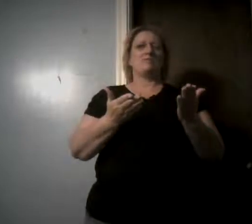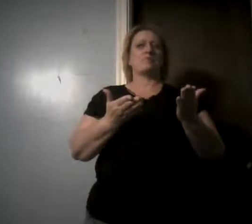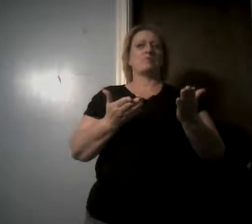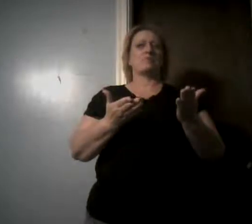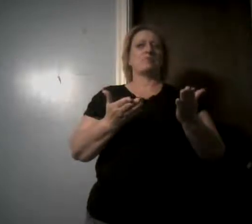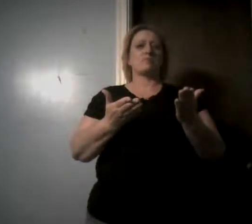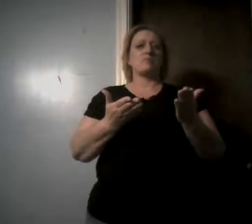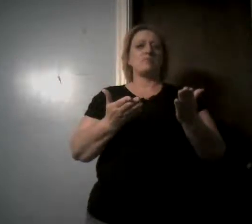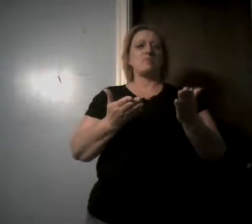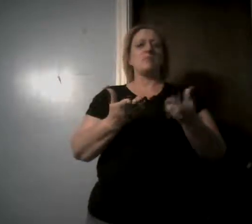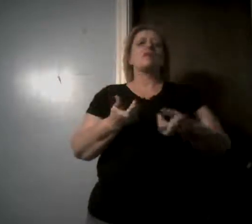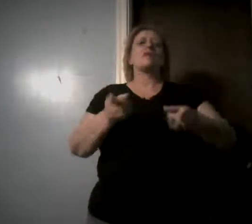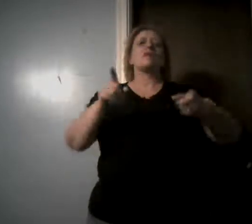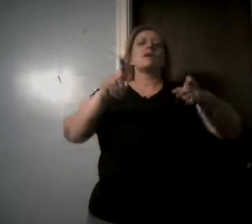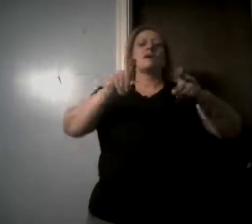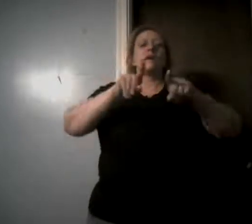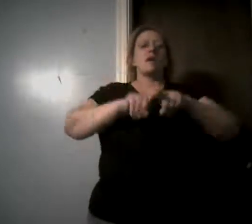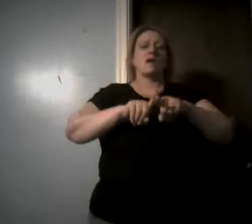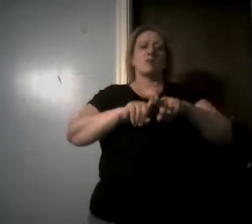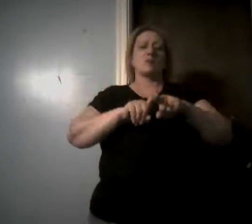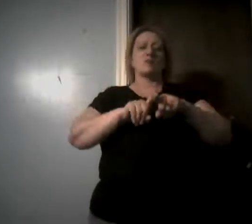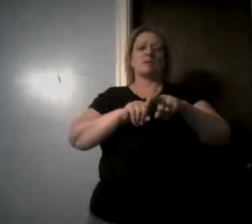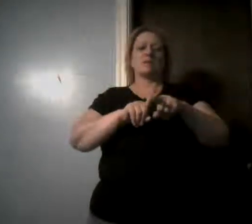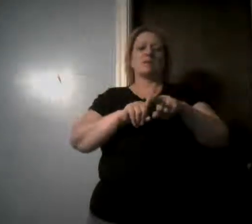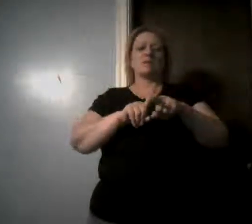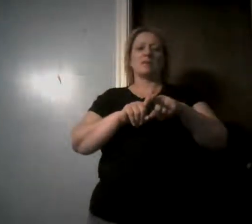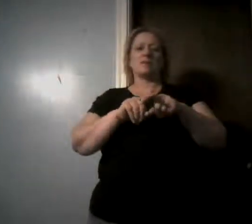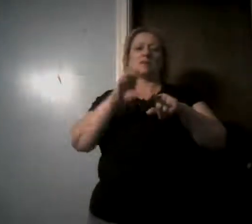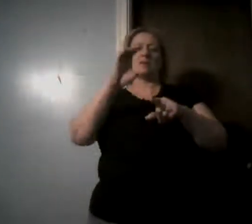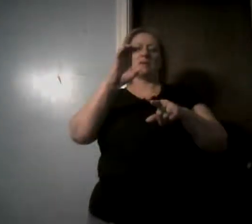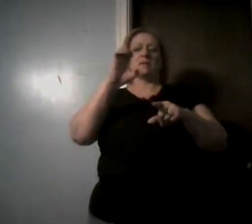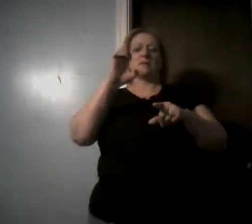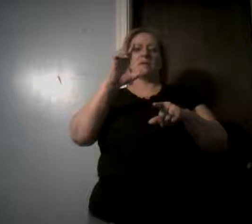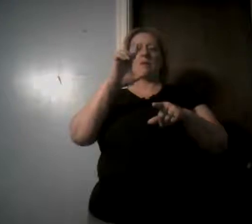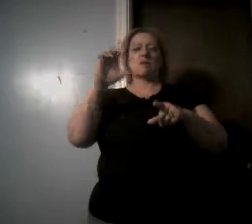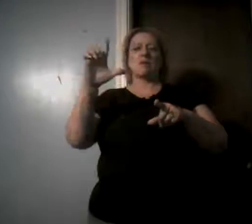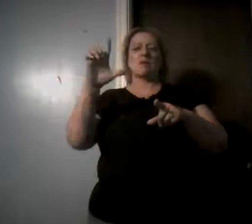They happen when cells grow in a patch instead of spread out.